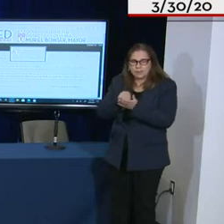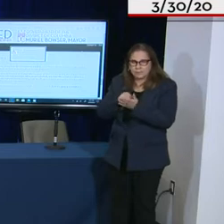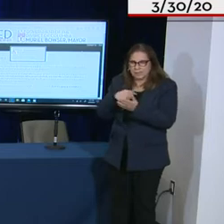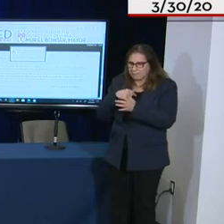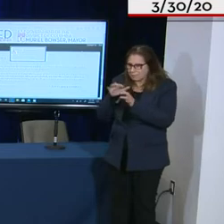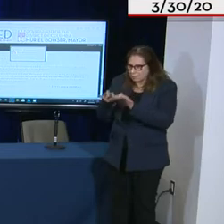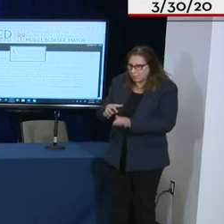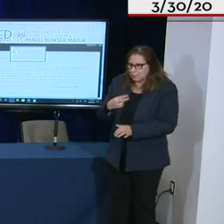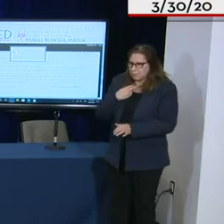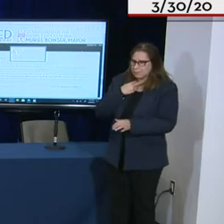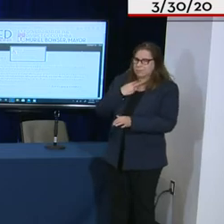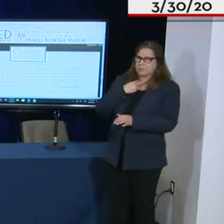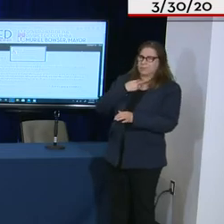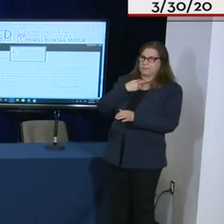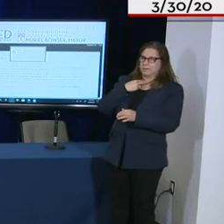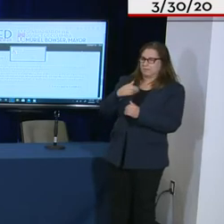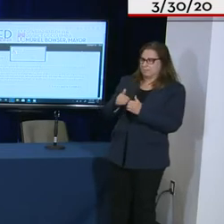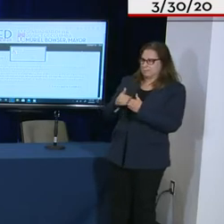Ms. Dumas,